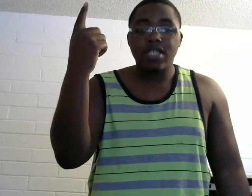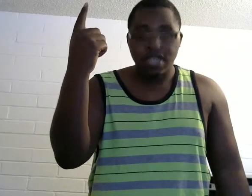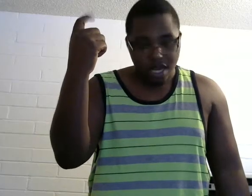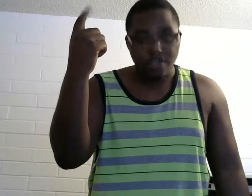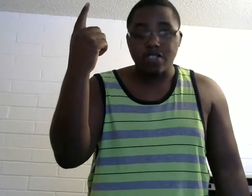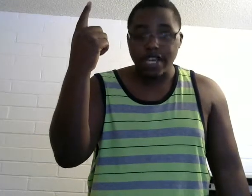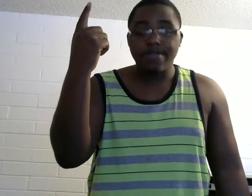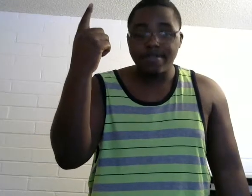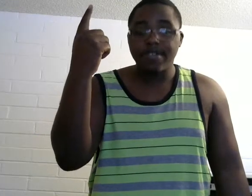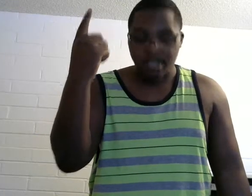Understand?